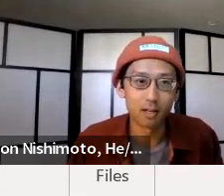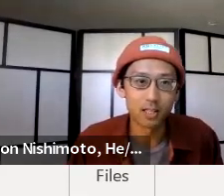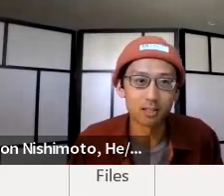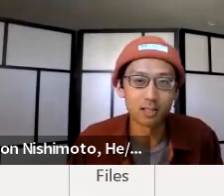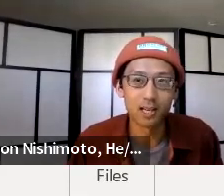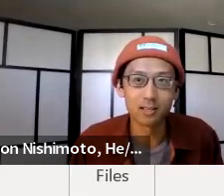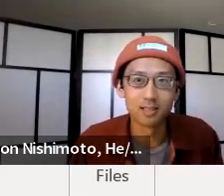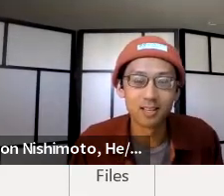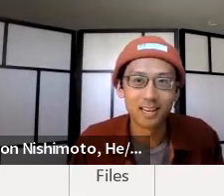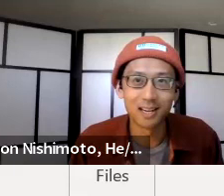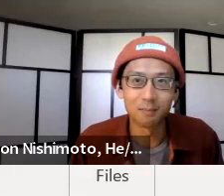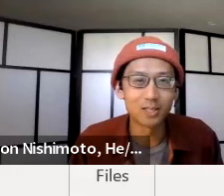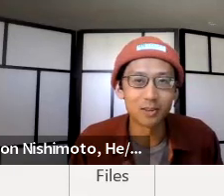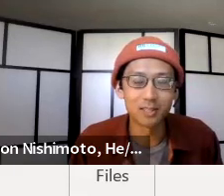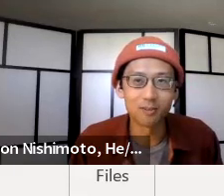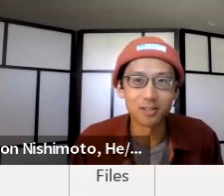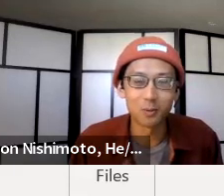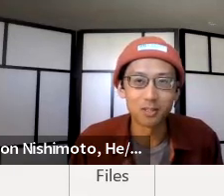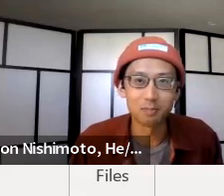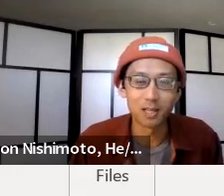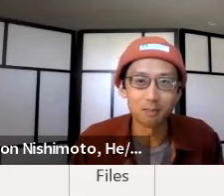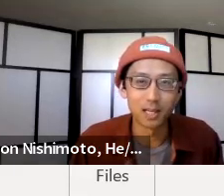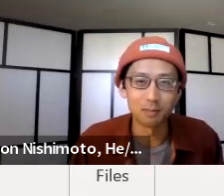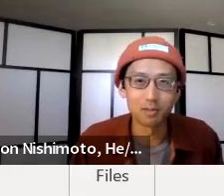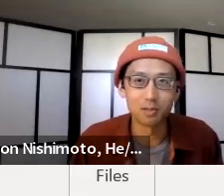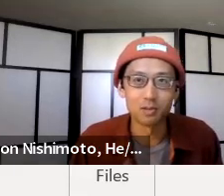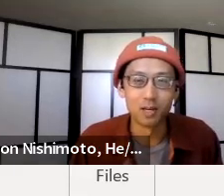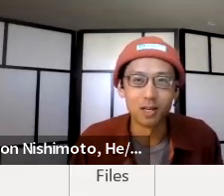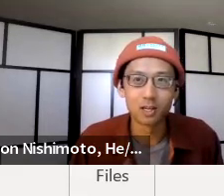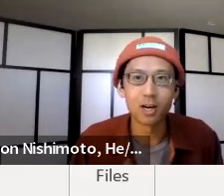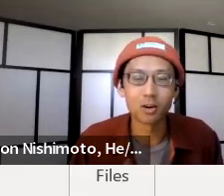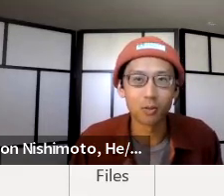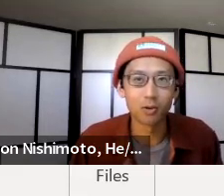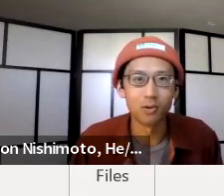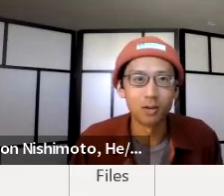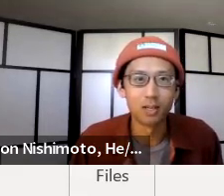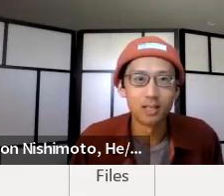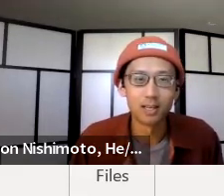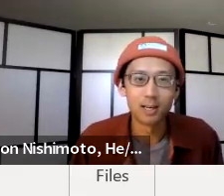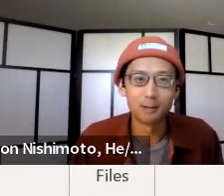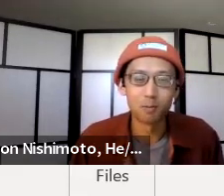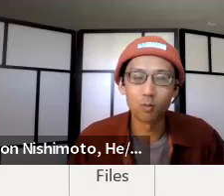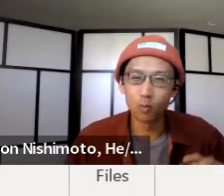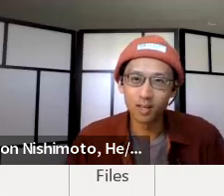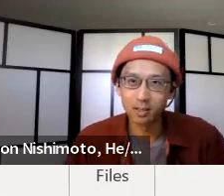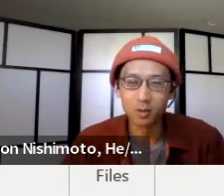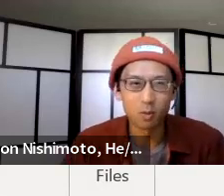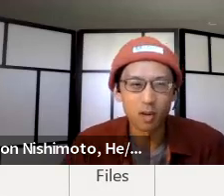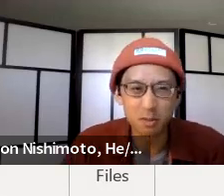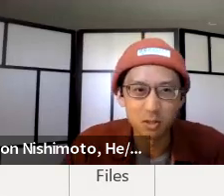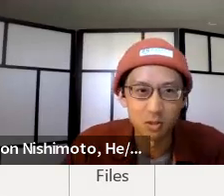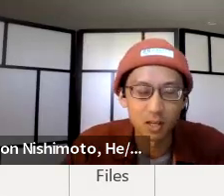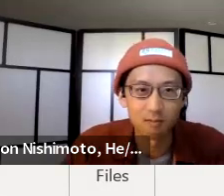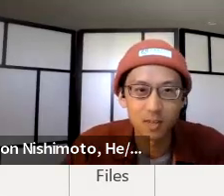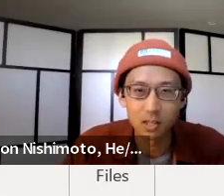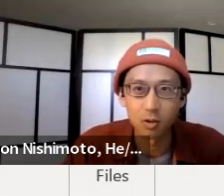with a challenging case, it makes all the difference in the world to me in being able to talk through again, once we're